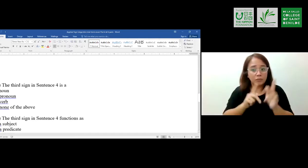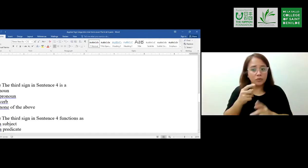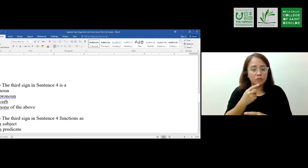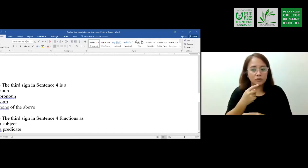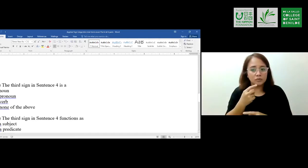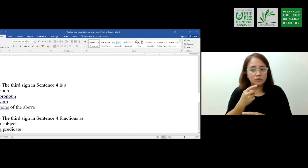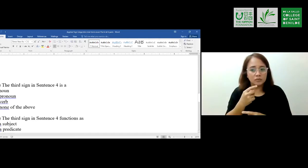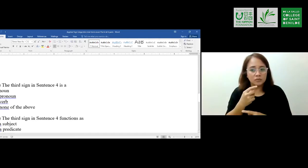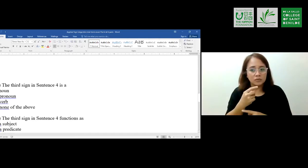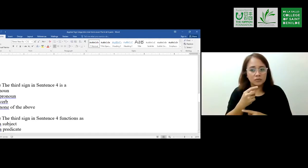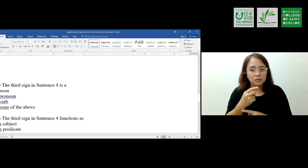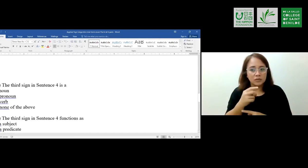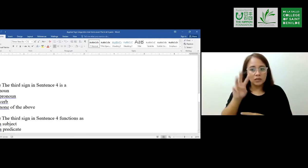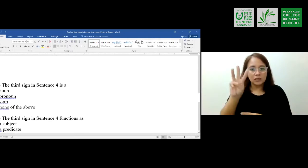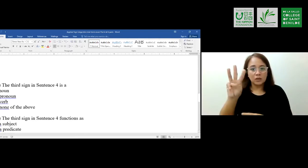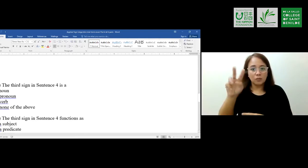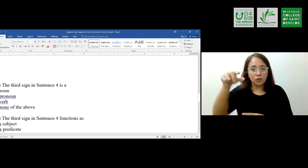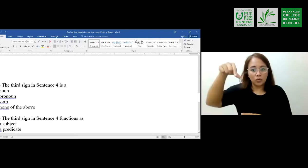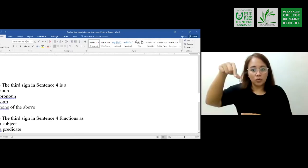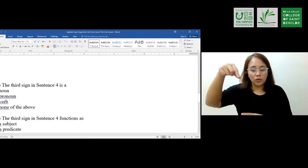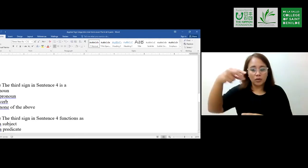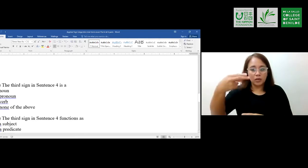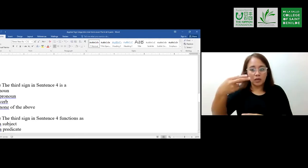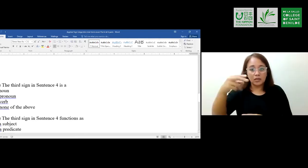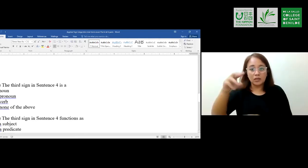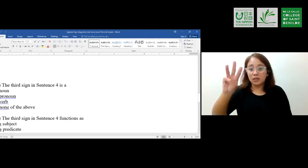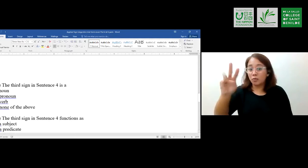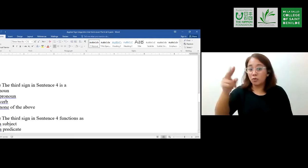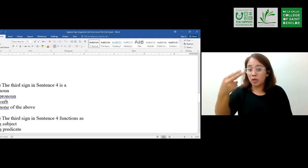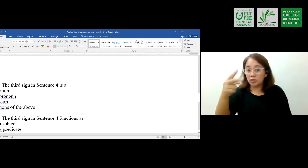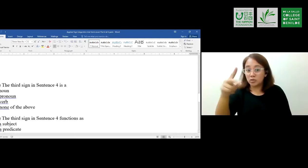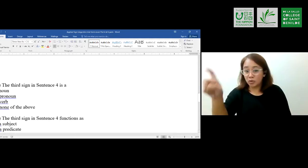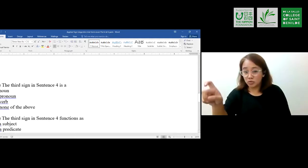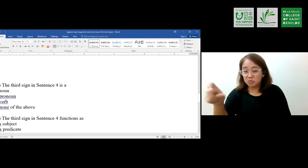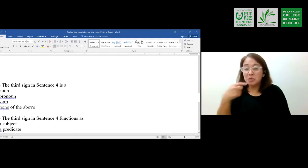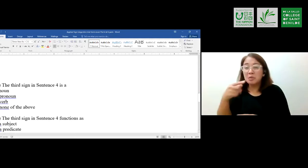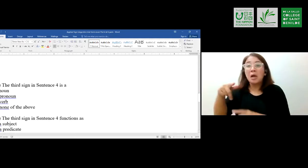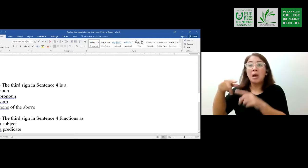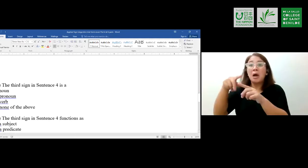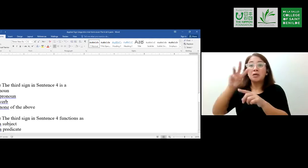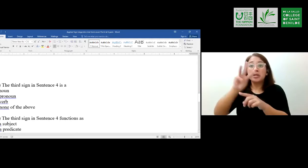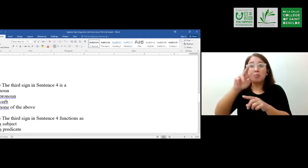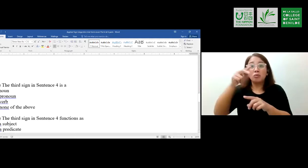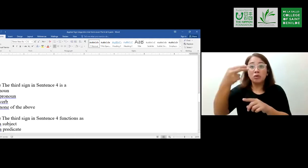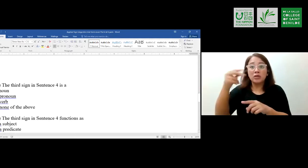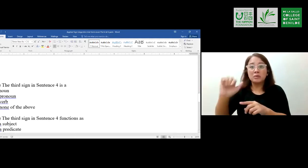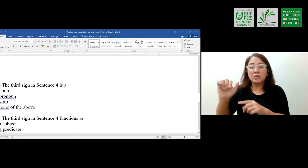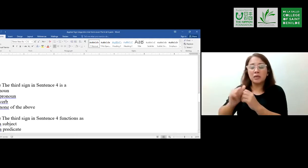WH question words pronouns, but they're not really pronouns in the same sense. So D is the best answer to this one.